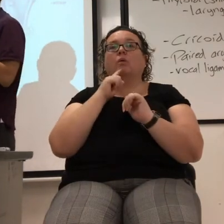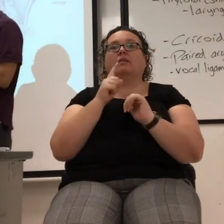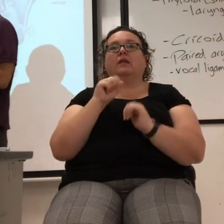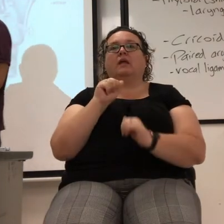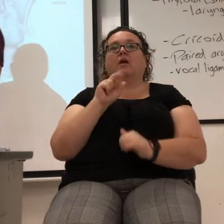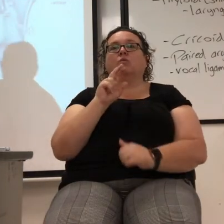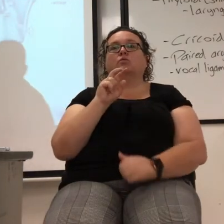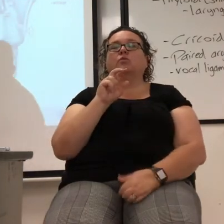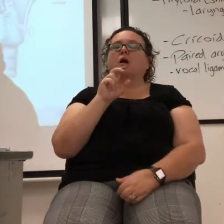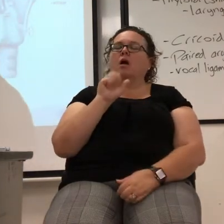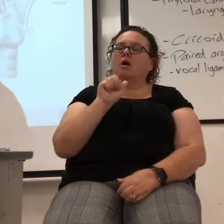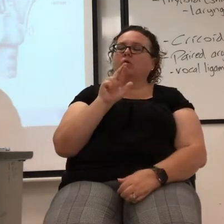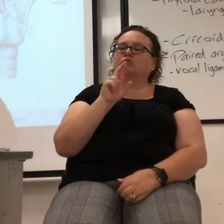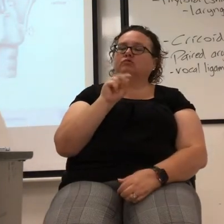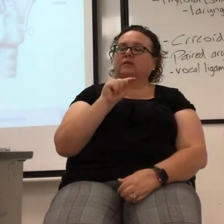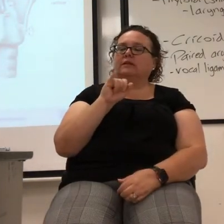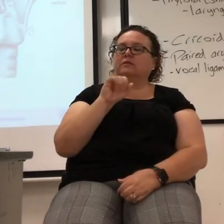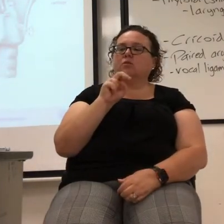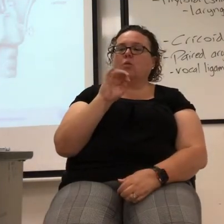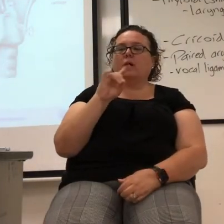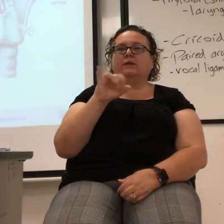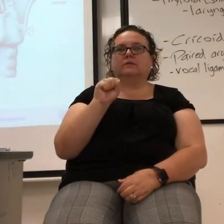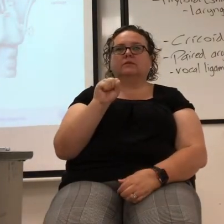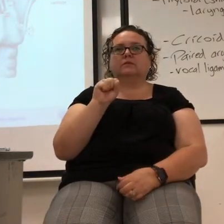arytenoids pivot.